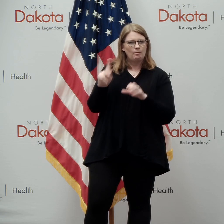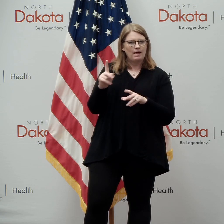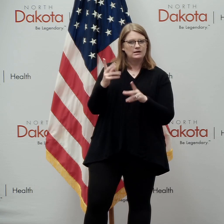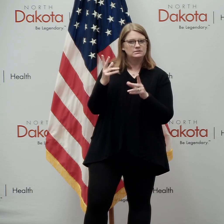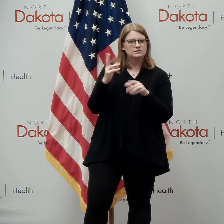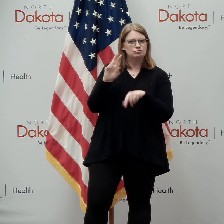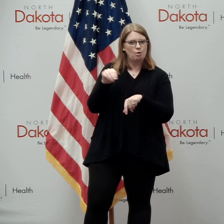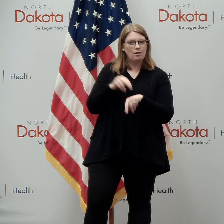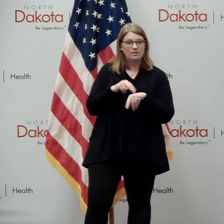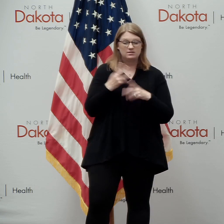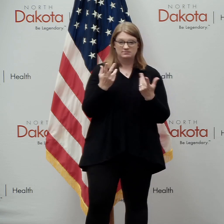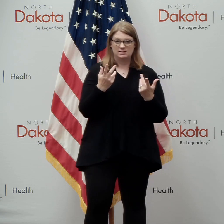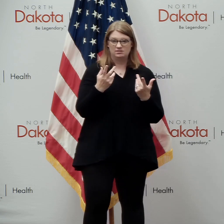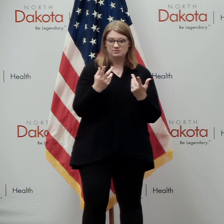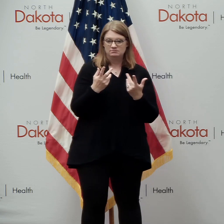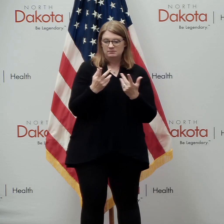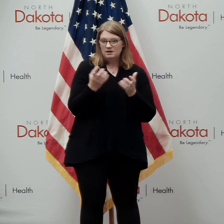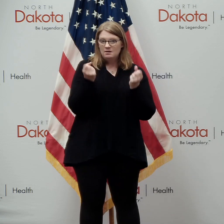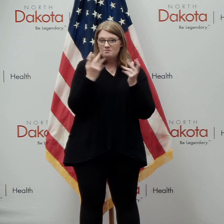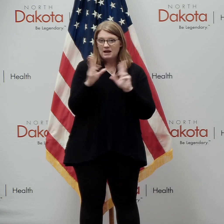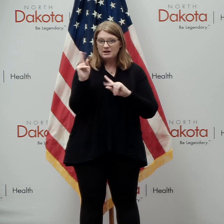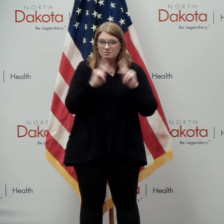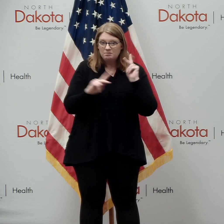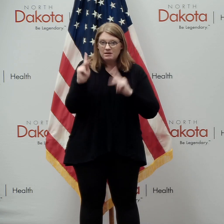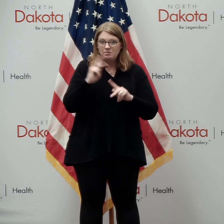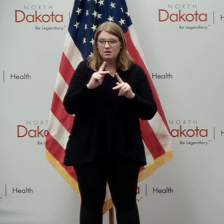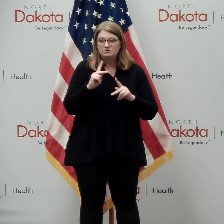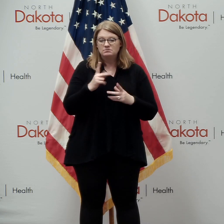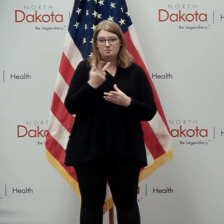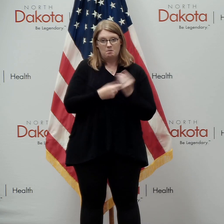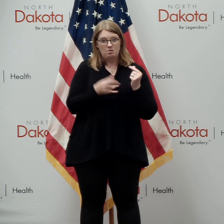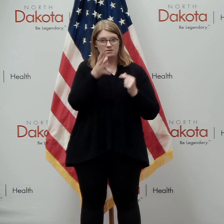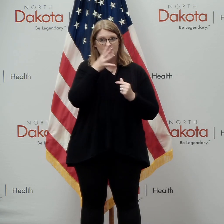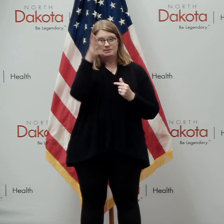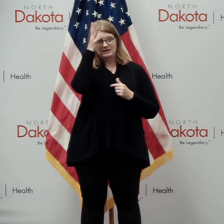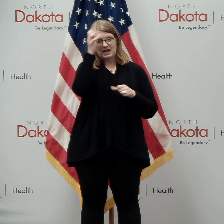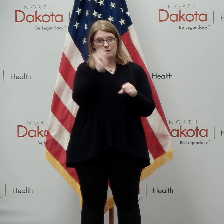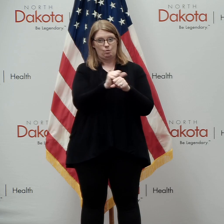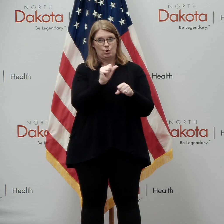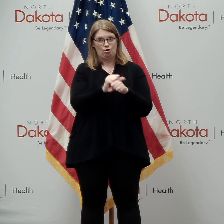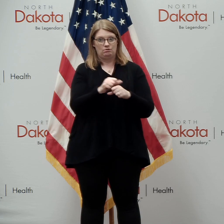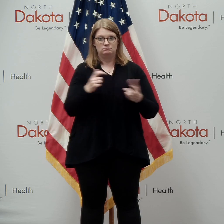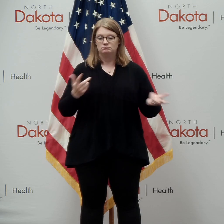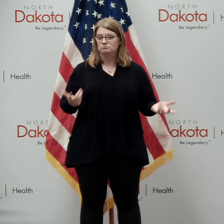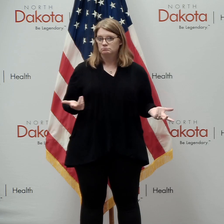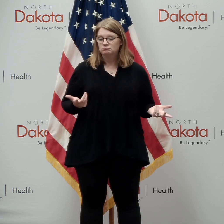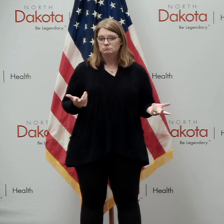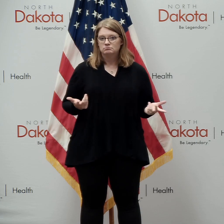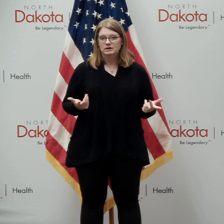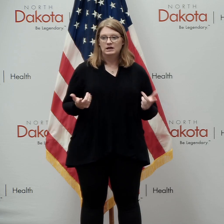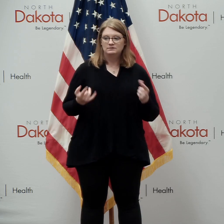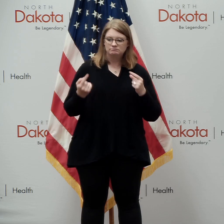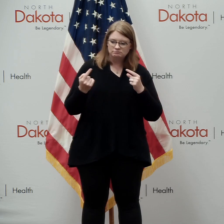many parents that both work in North Dakota. And again, the challenges of trying to manage on a